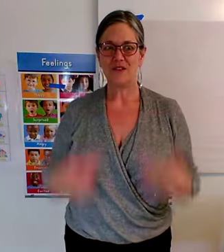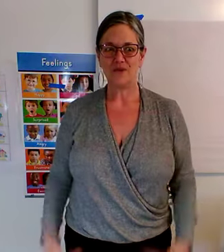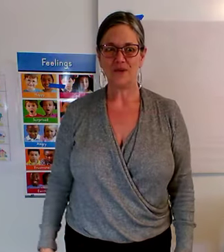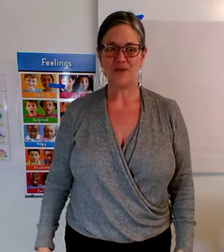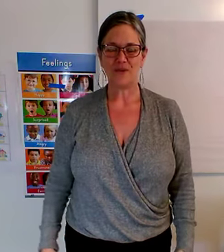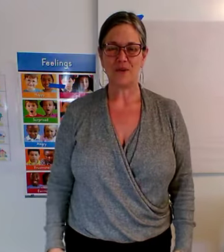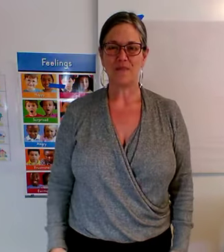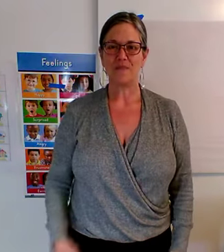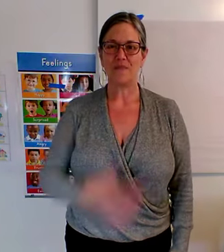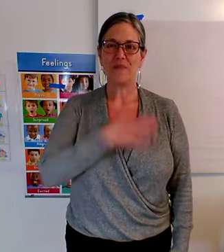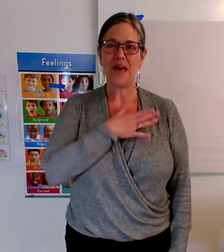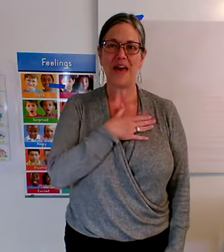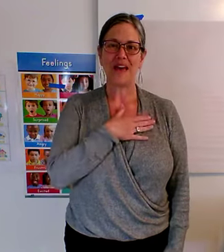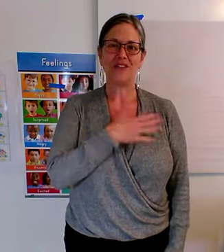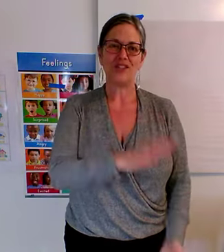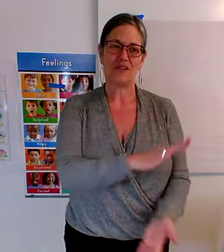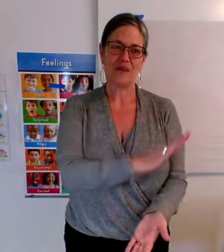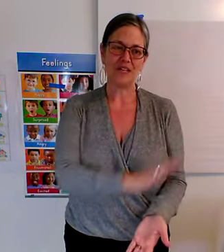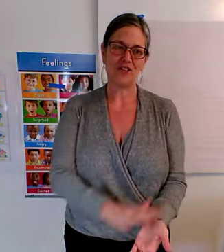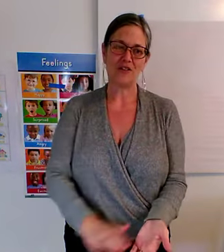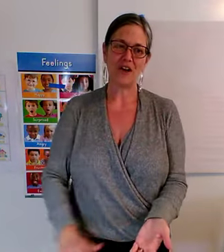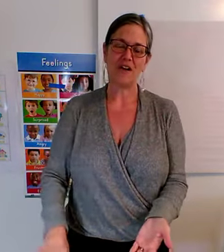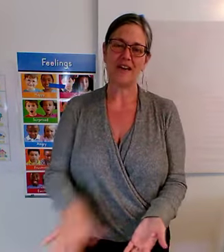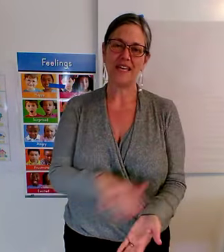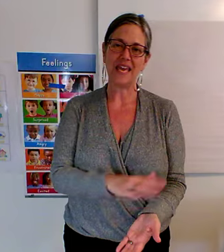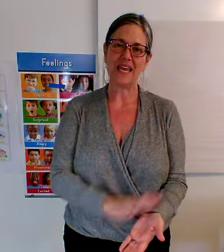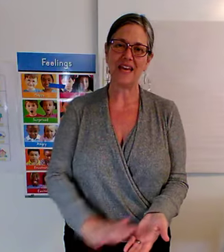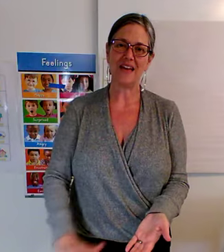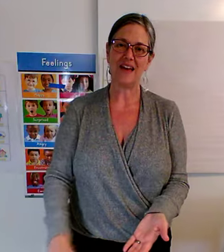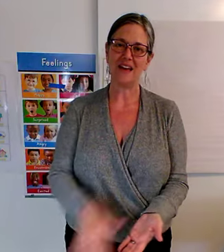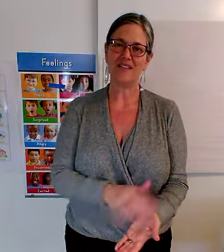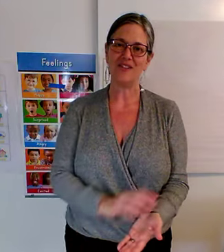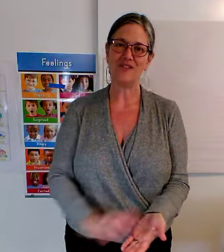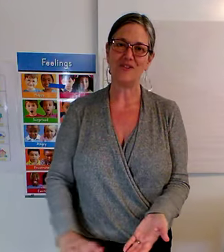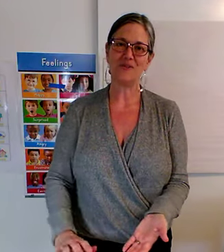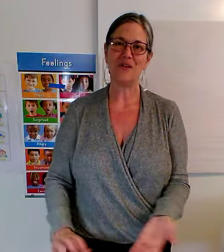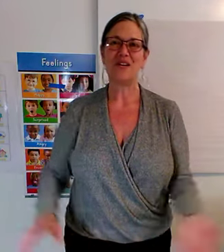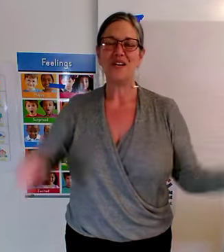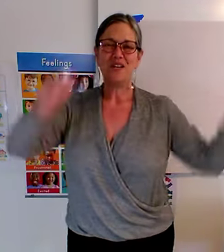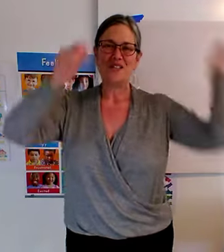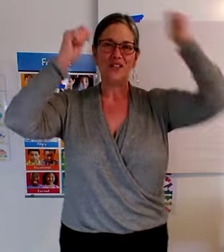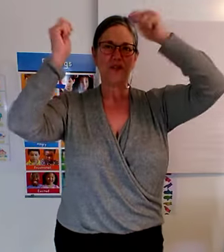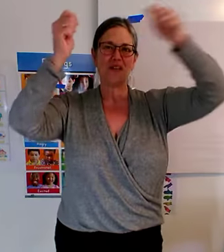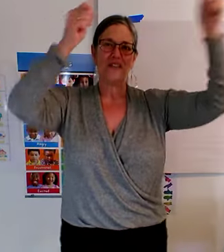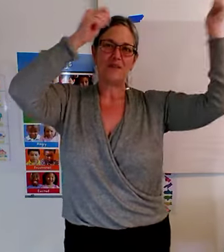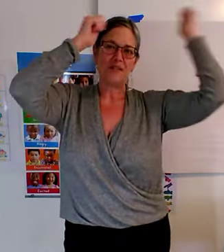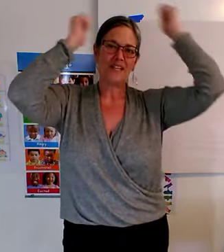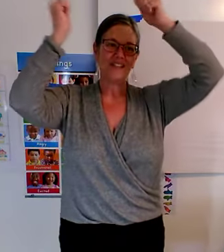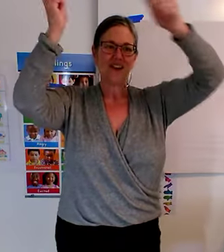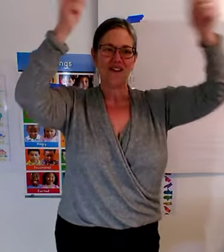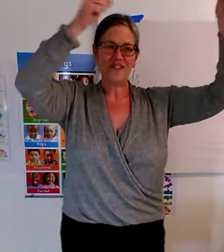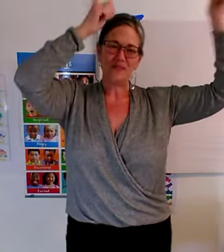Uniform, badge, pet your dog, canine two, doing the police officer